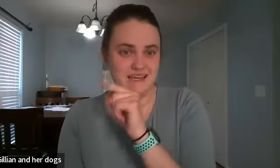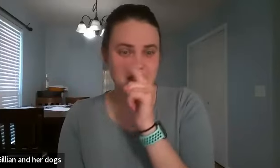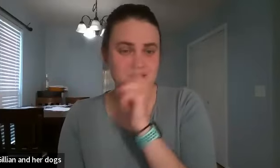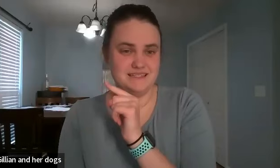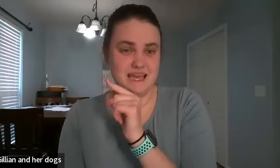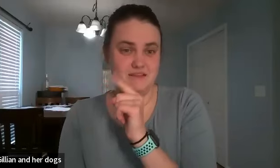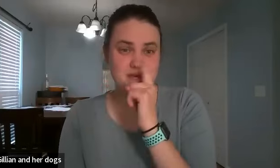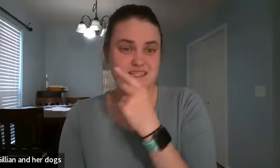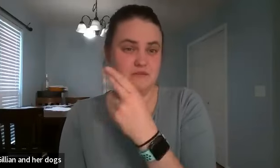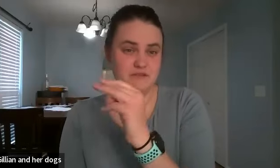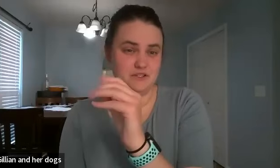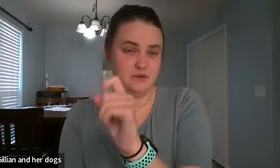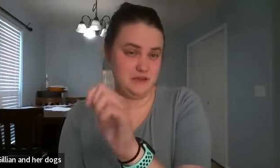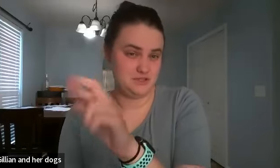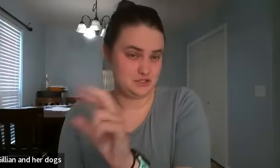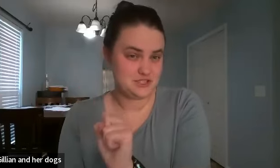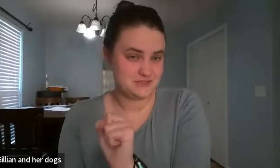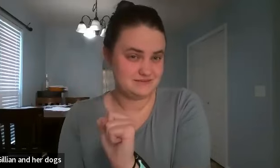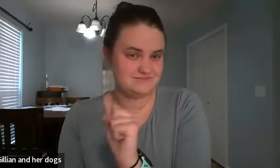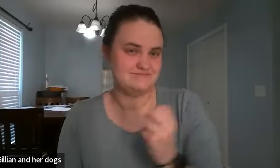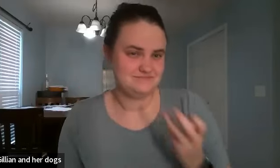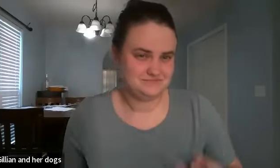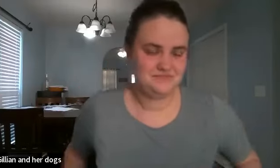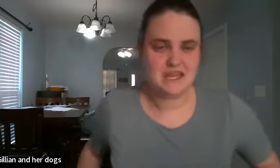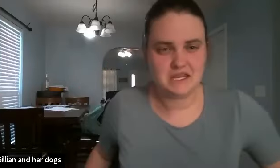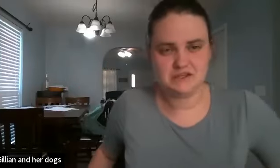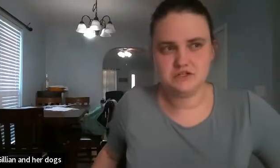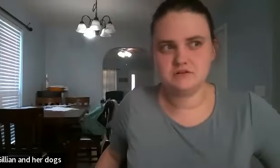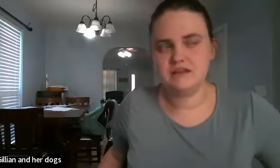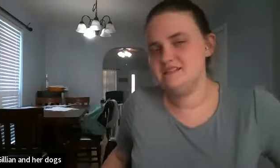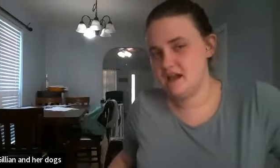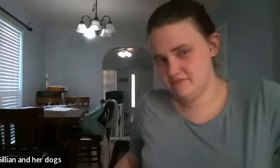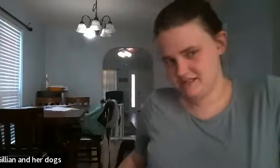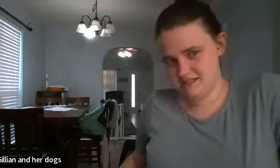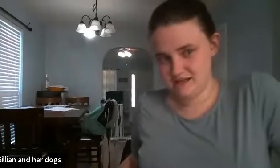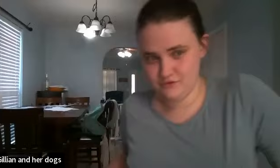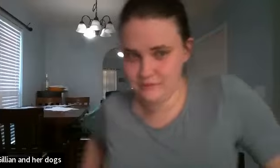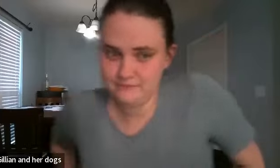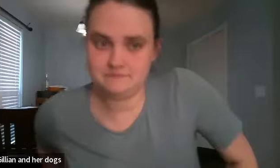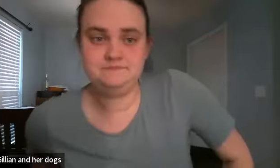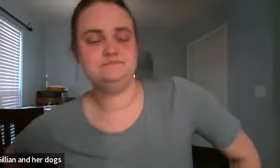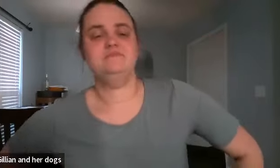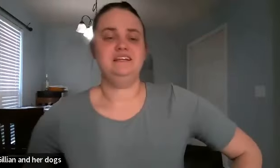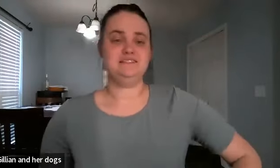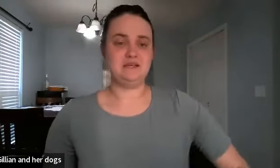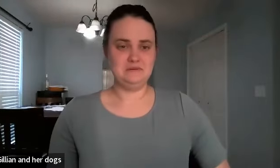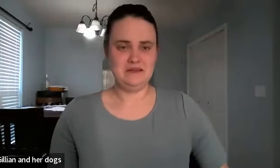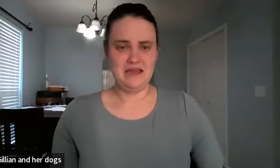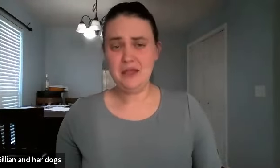I would not say I love mice. I would finger spell hamsters. They don't, at least I have not seen a sign for them. So I hope